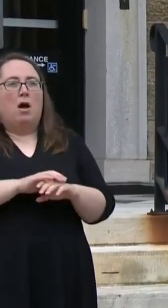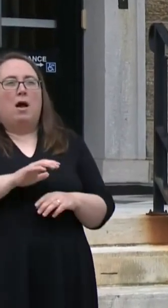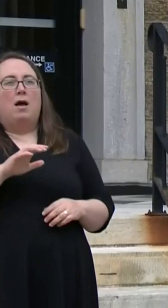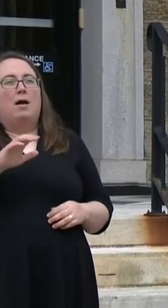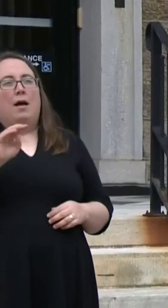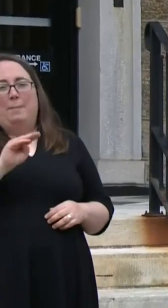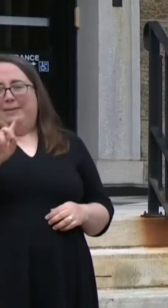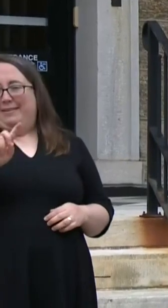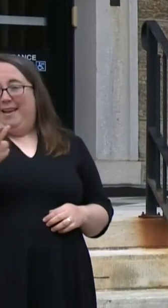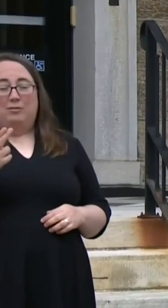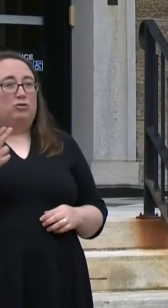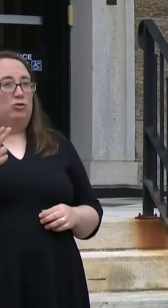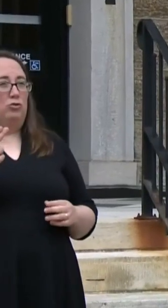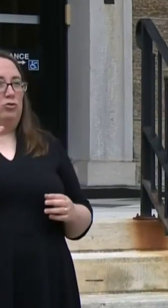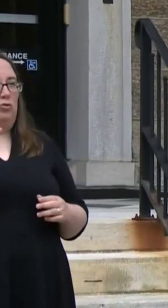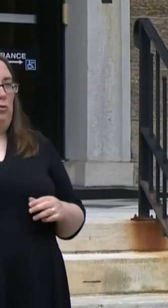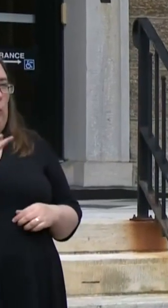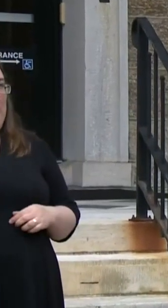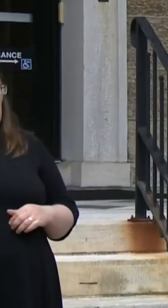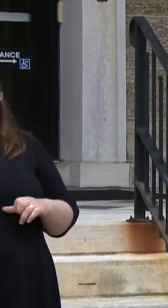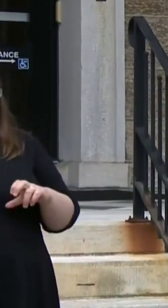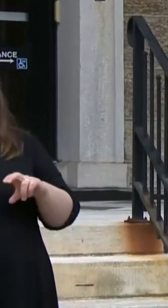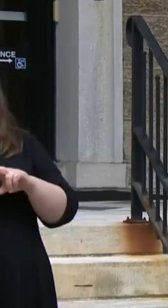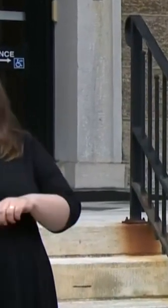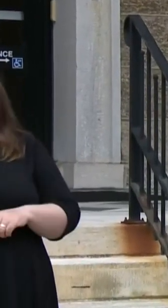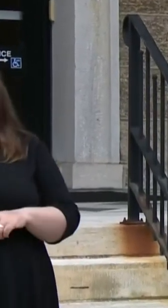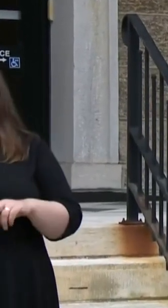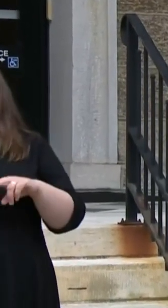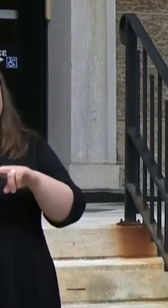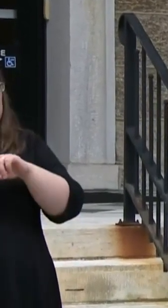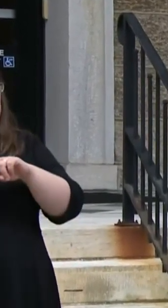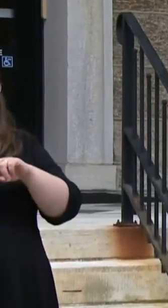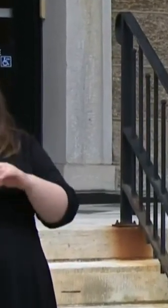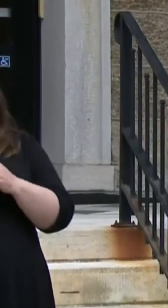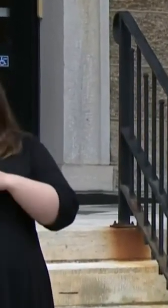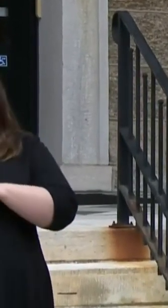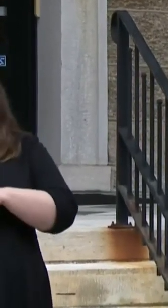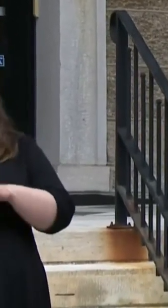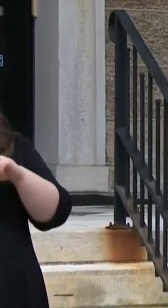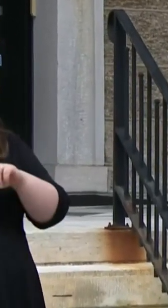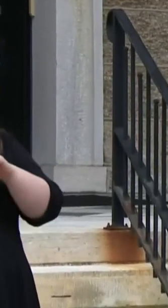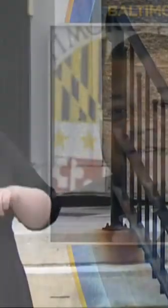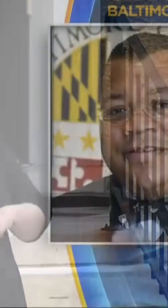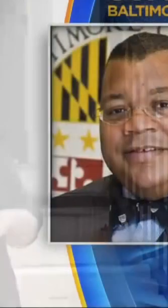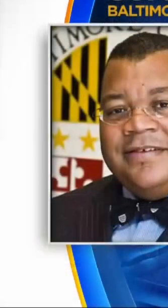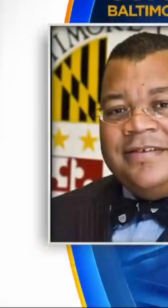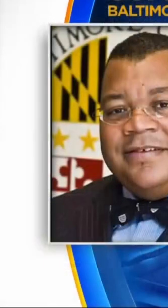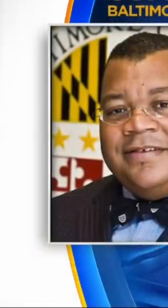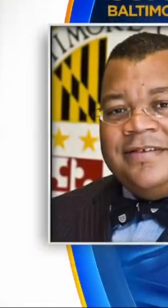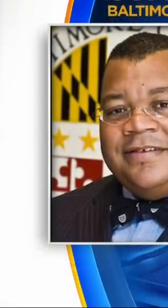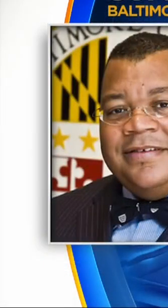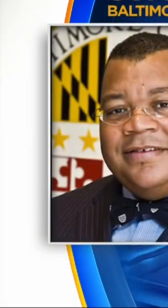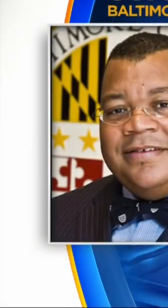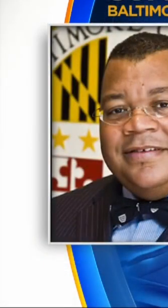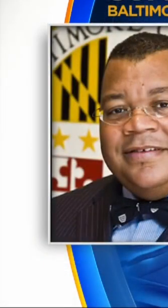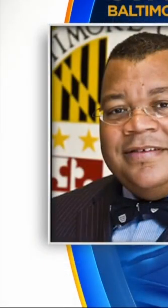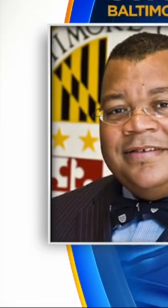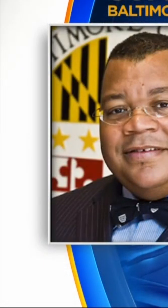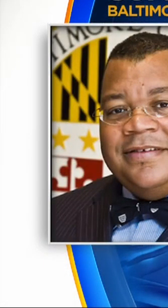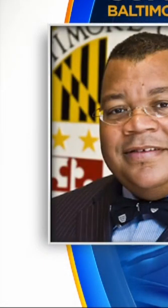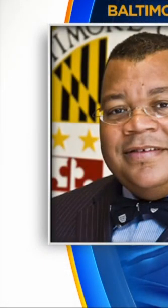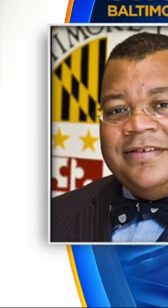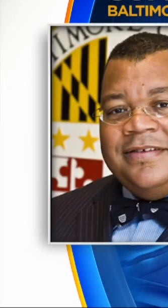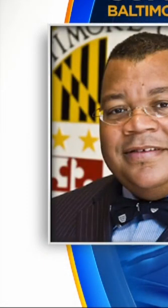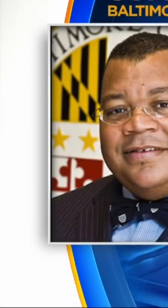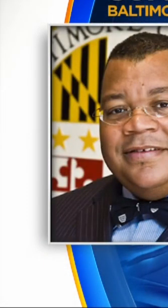tested positive for the coronavirus. He told WJZ, "While I do not know exactly how I contracted the virus, this